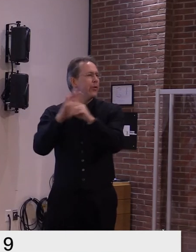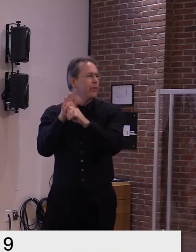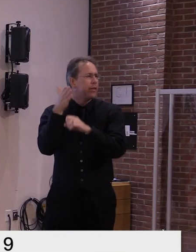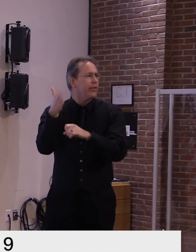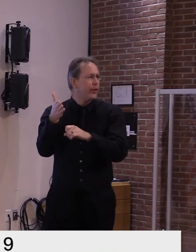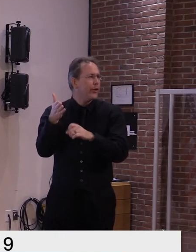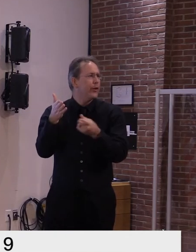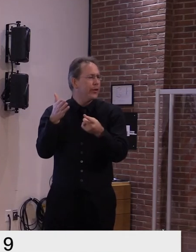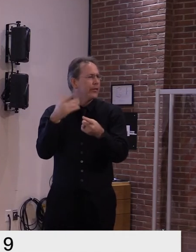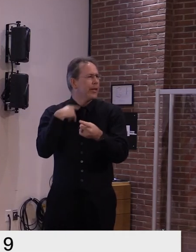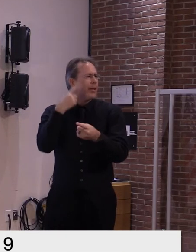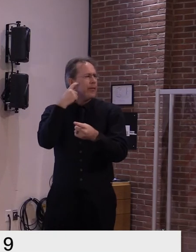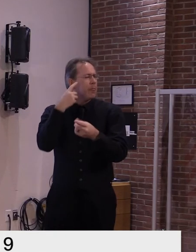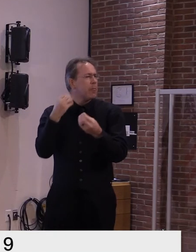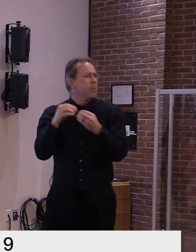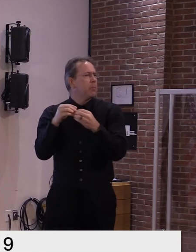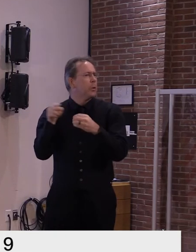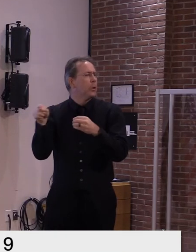All right.